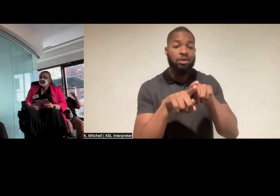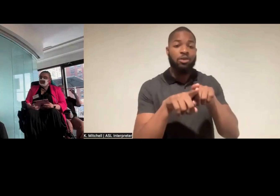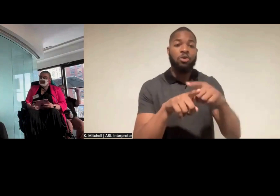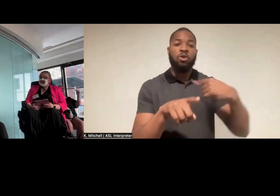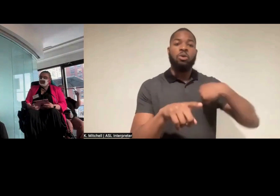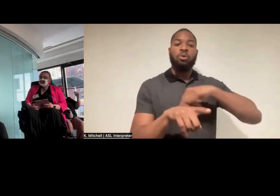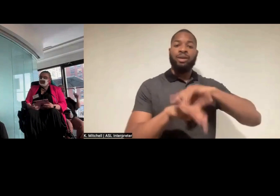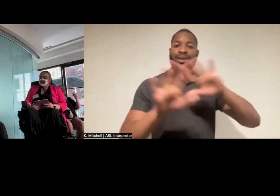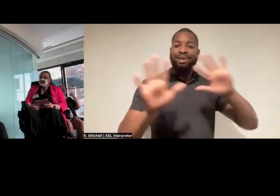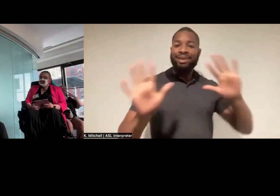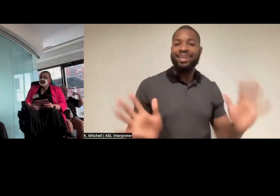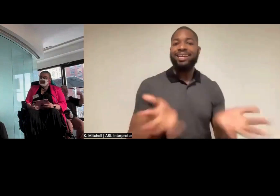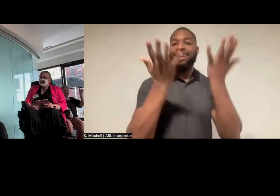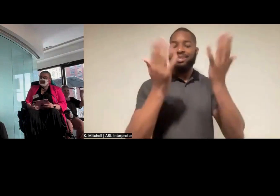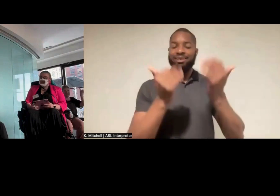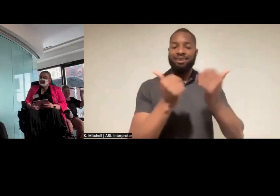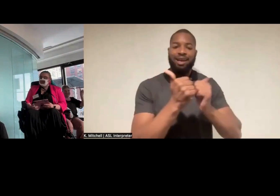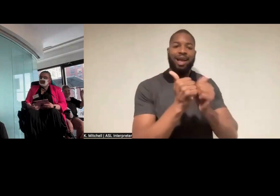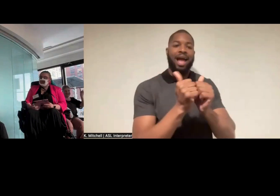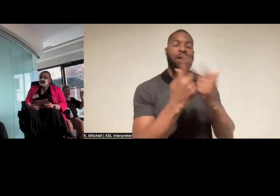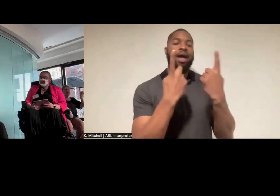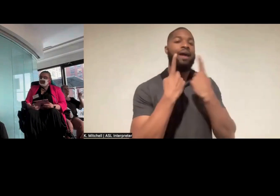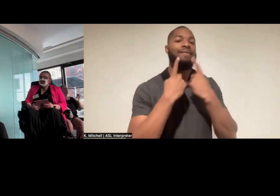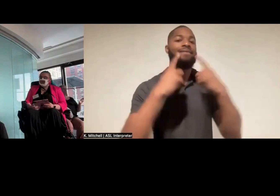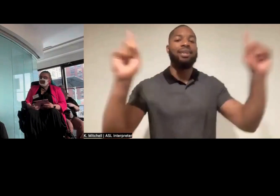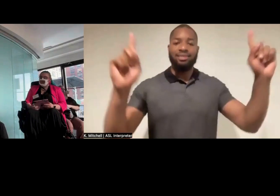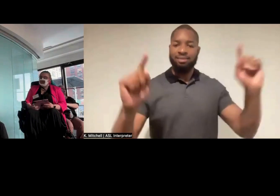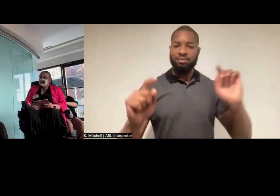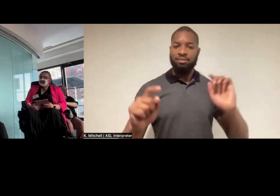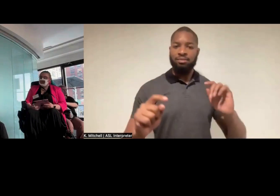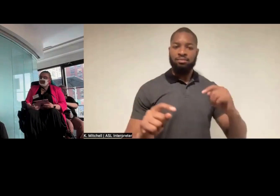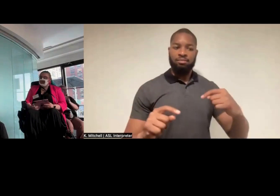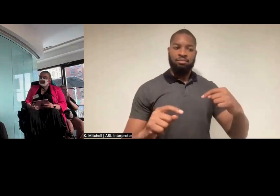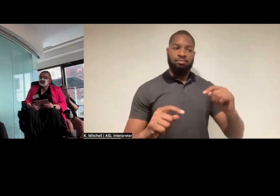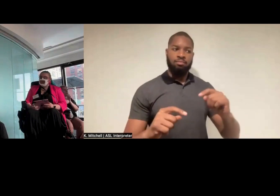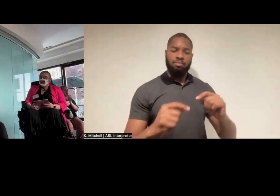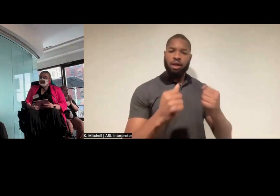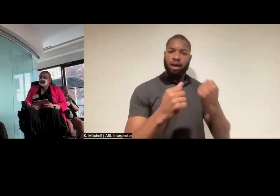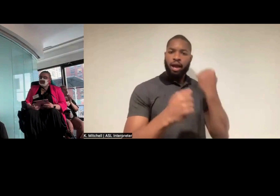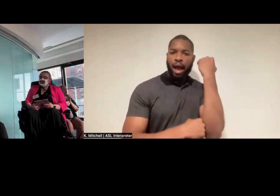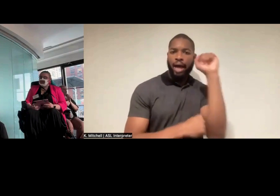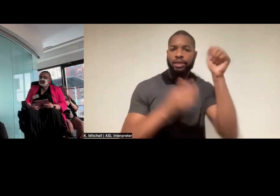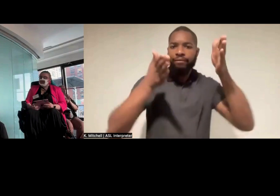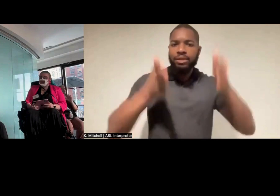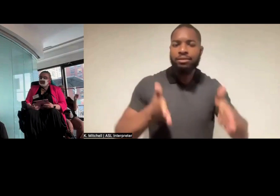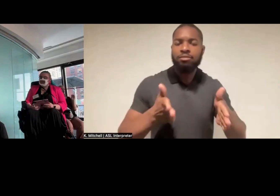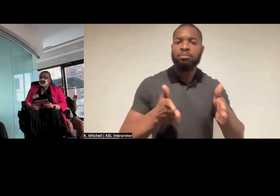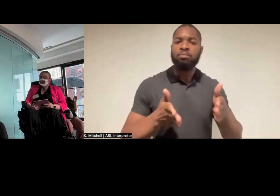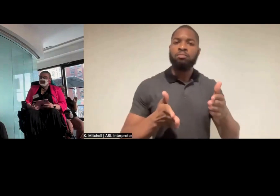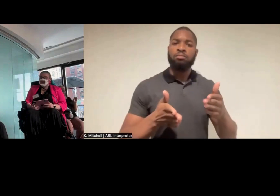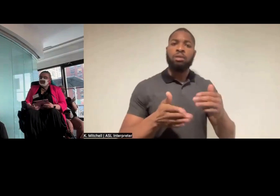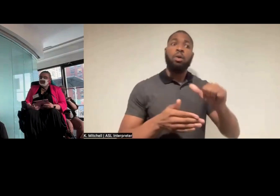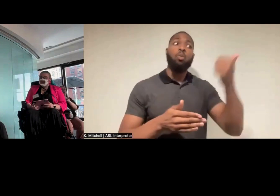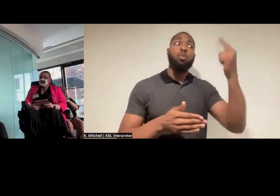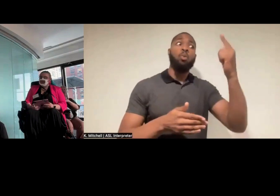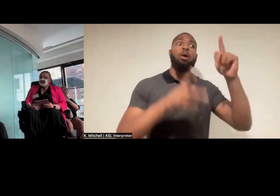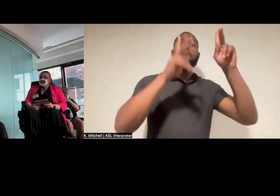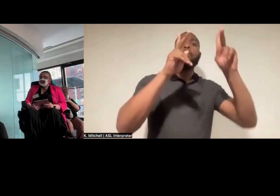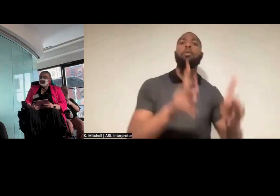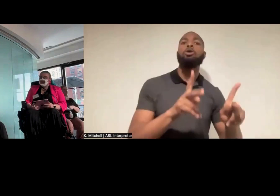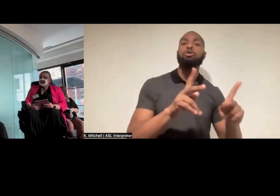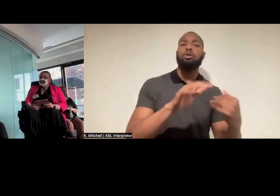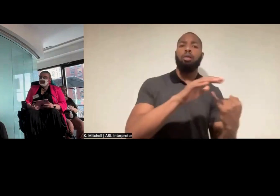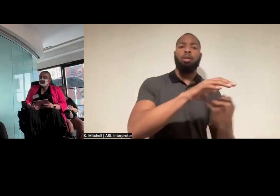the effectiveness of activism, ensuring that nobody is left behind in the